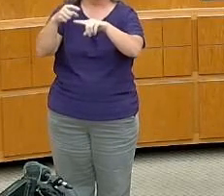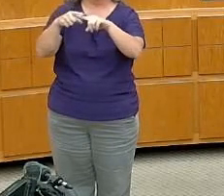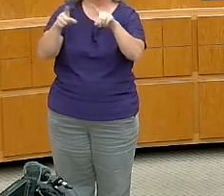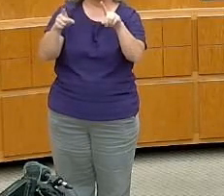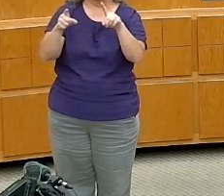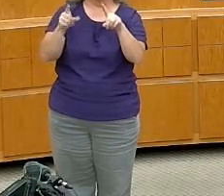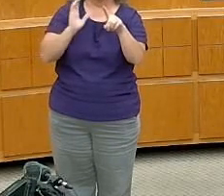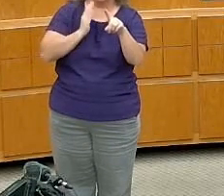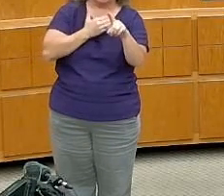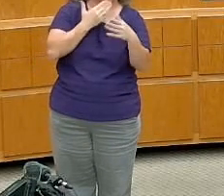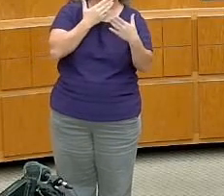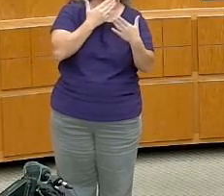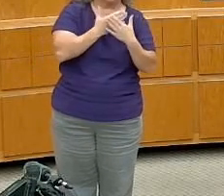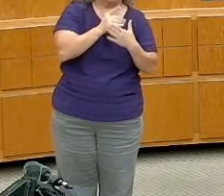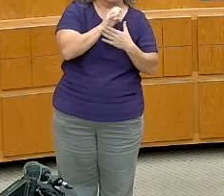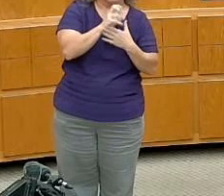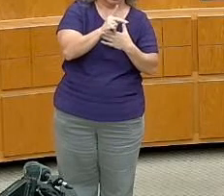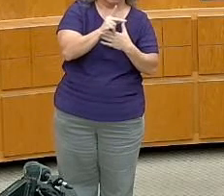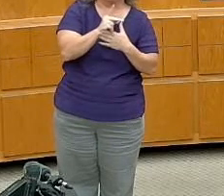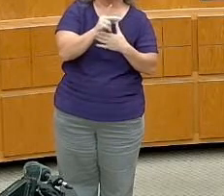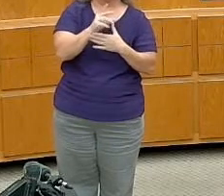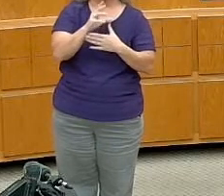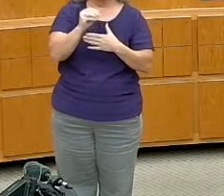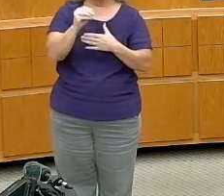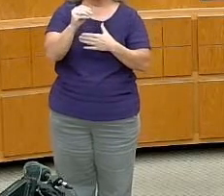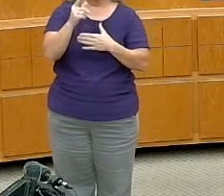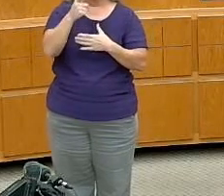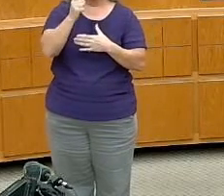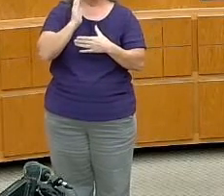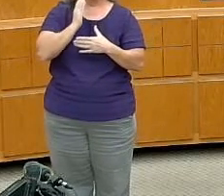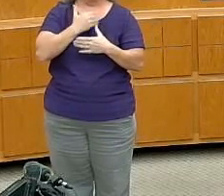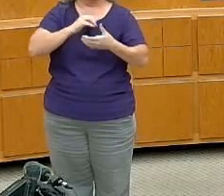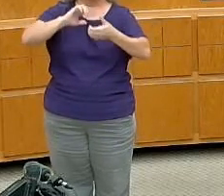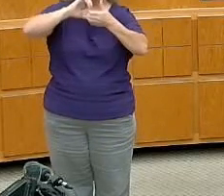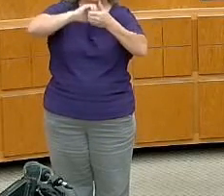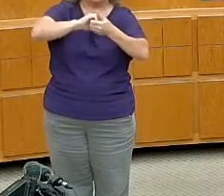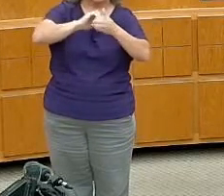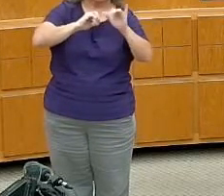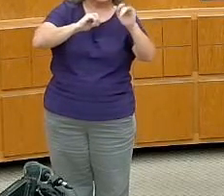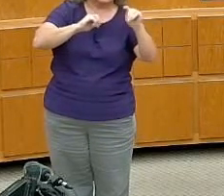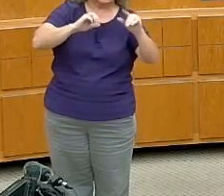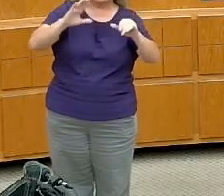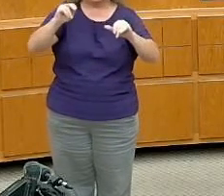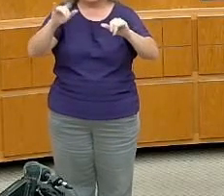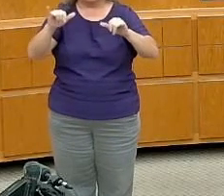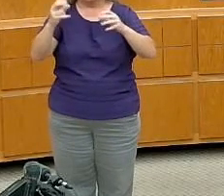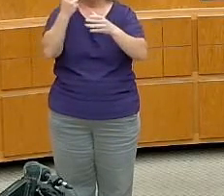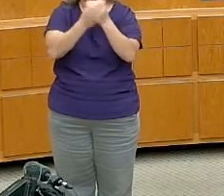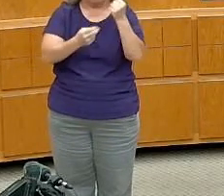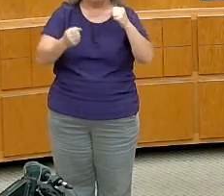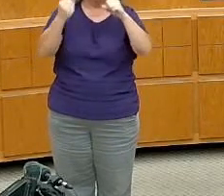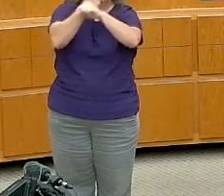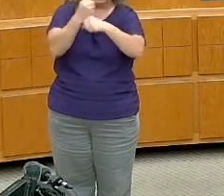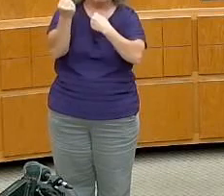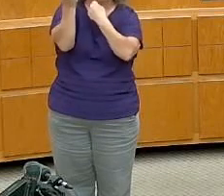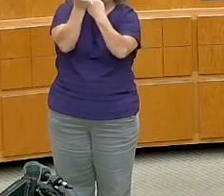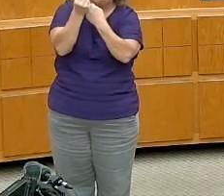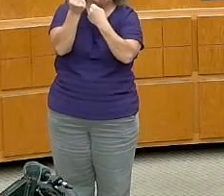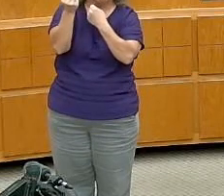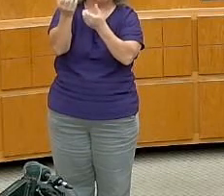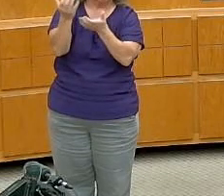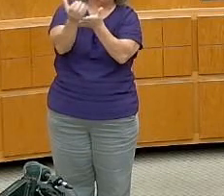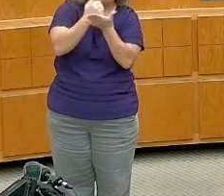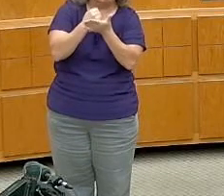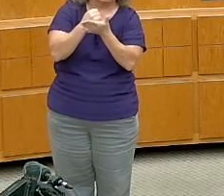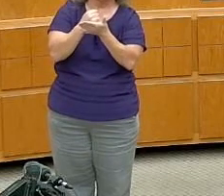fortune and to our tribute to our joint city-county advocacy, we have received the amount of resources we need, and